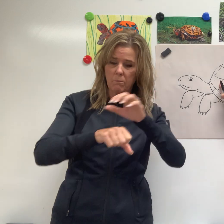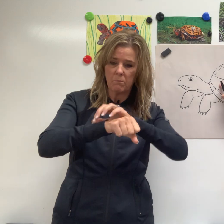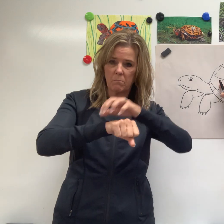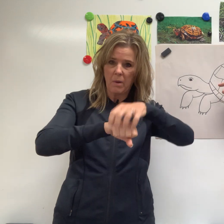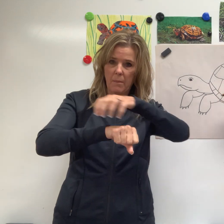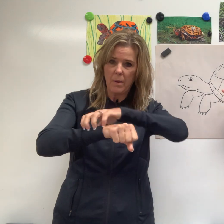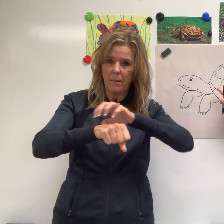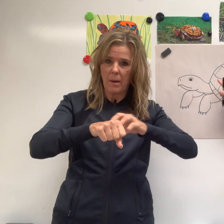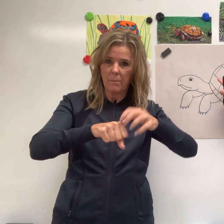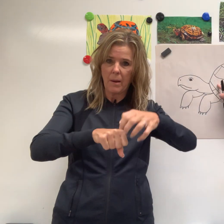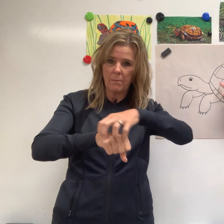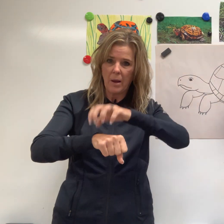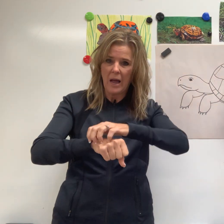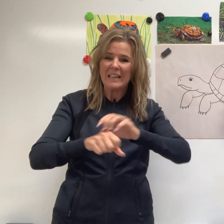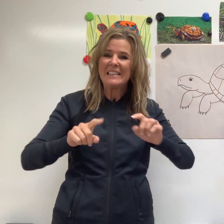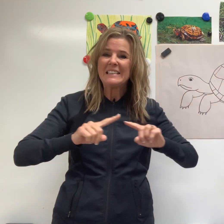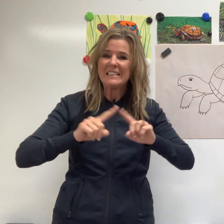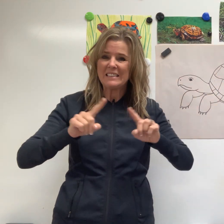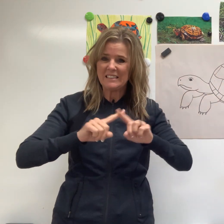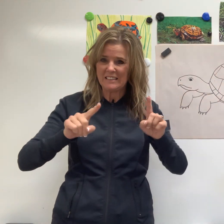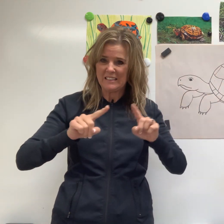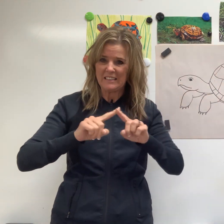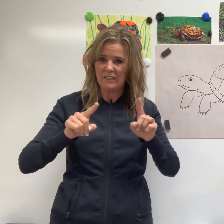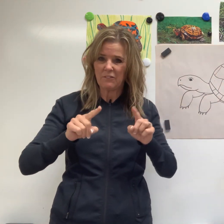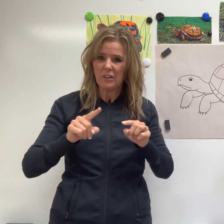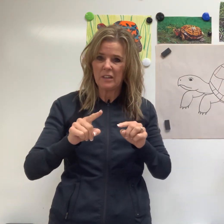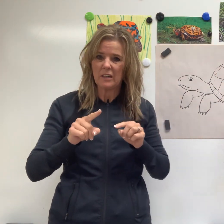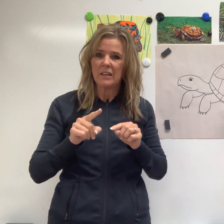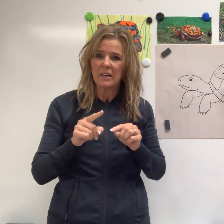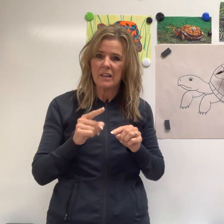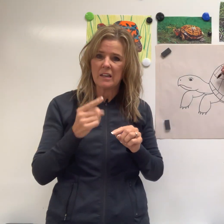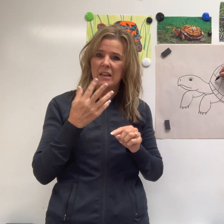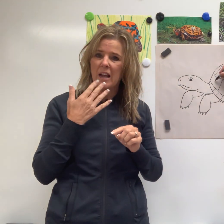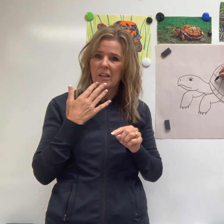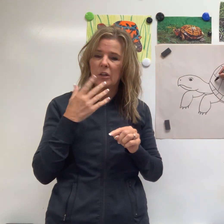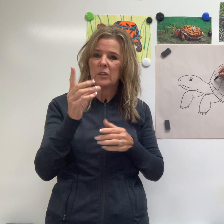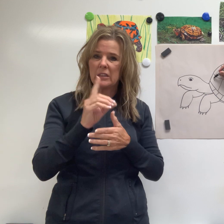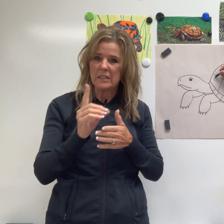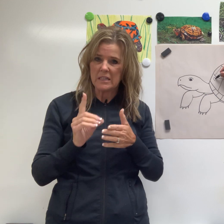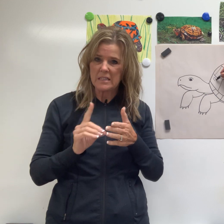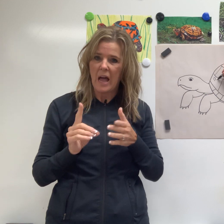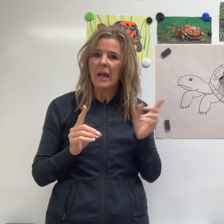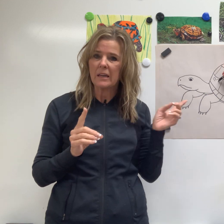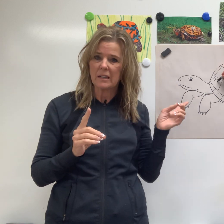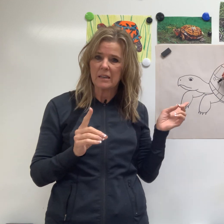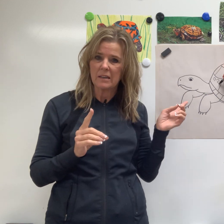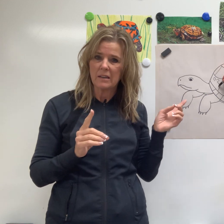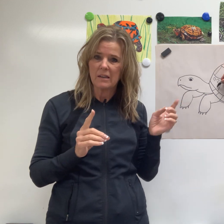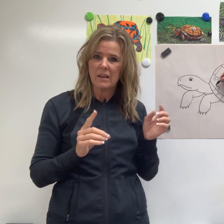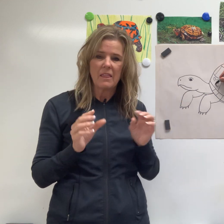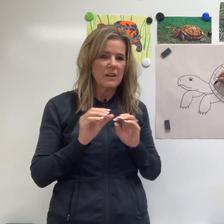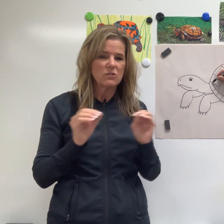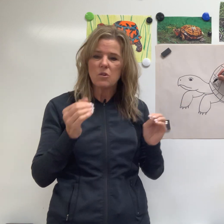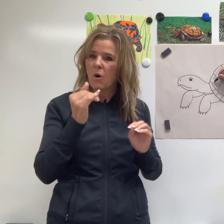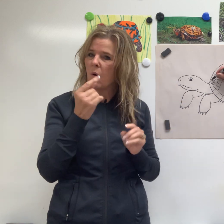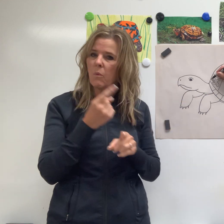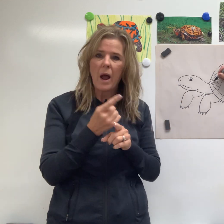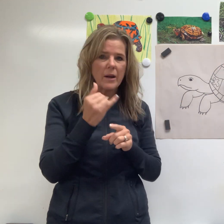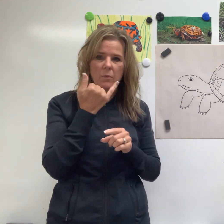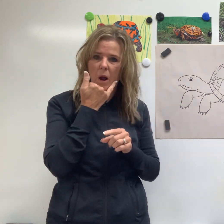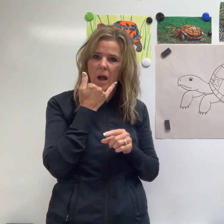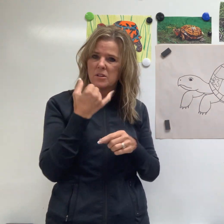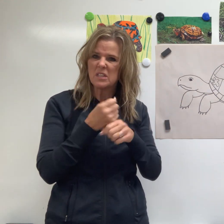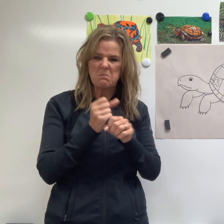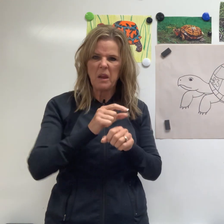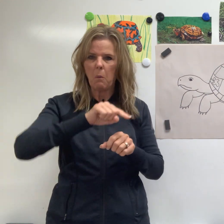big design. I want each and every scoot to have its own design. So you just kind of make, there's no right or wrong, you just kind of